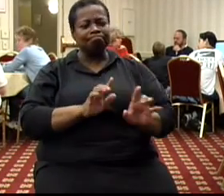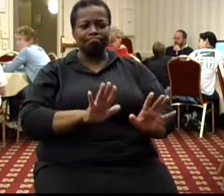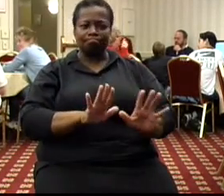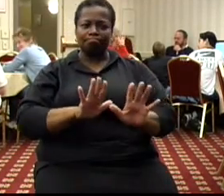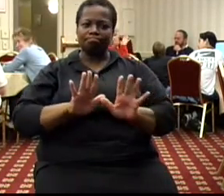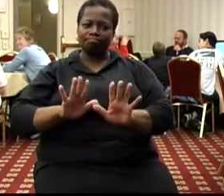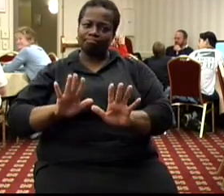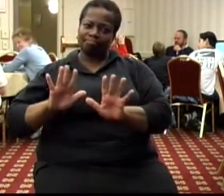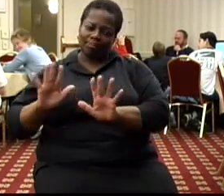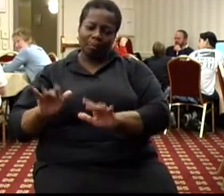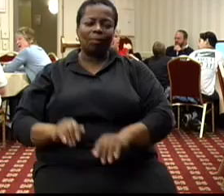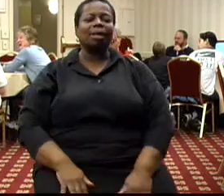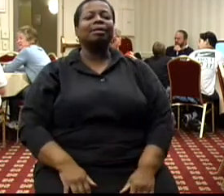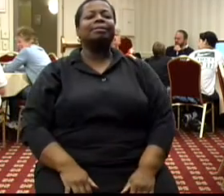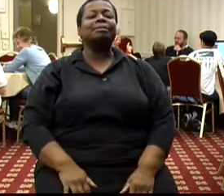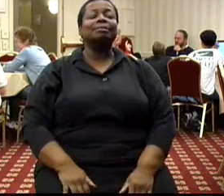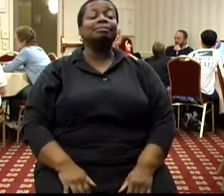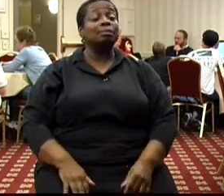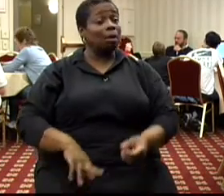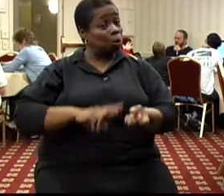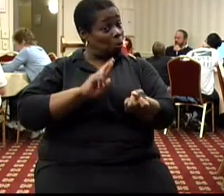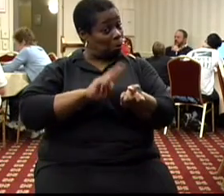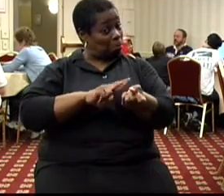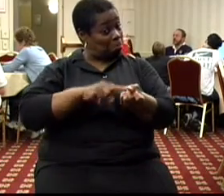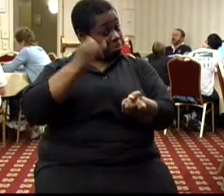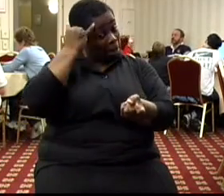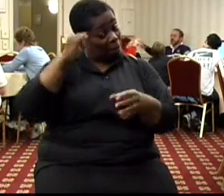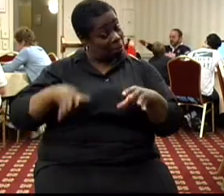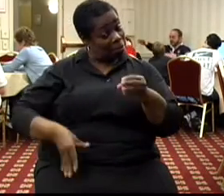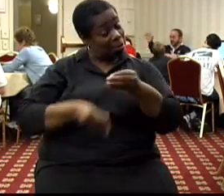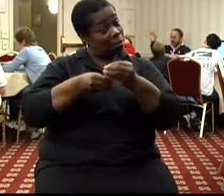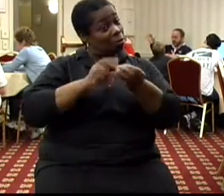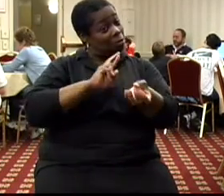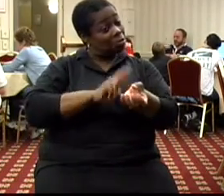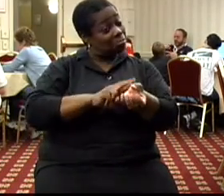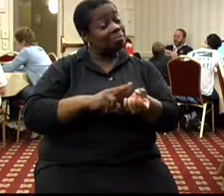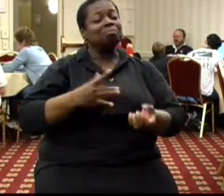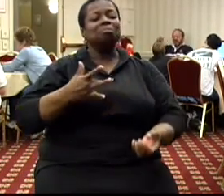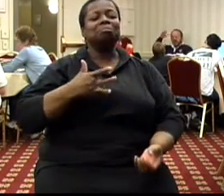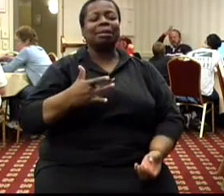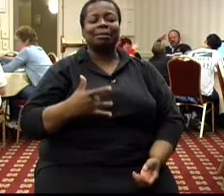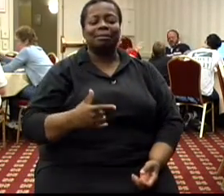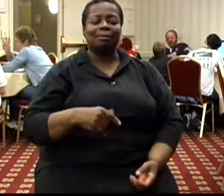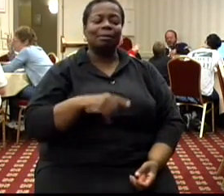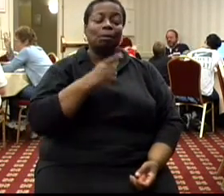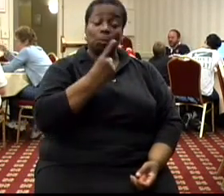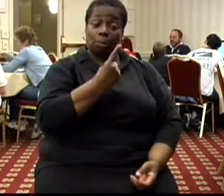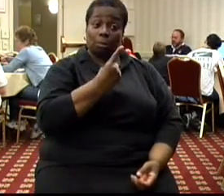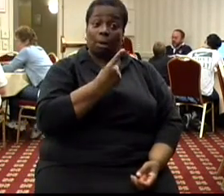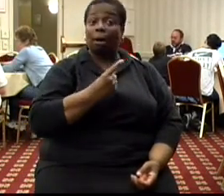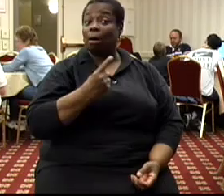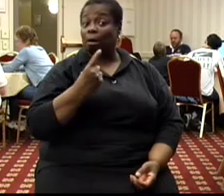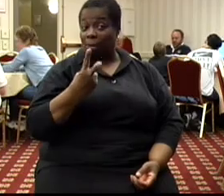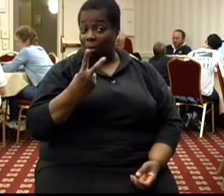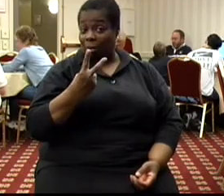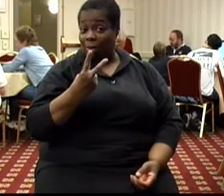proper cadence of speech. In terms of rhythm, you might want to incorporate that, as in 1, 2, 1, 2,